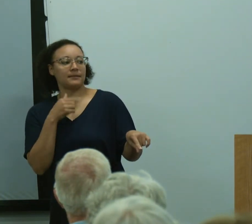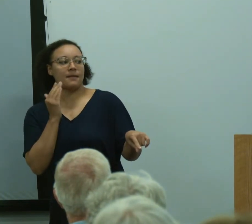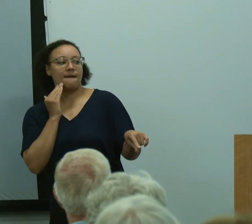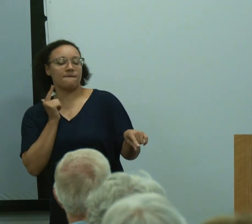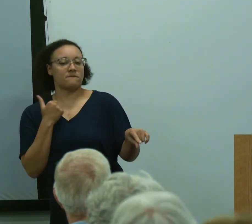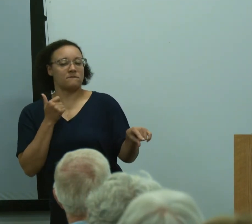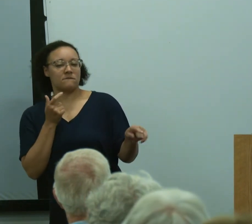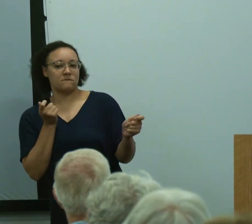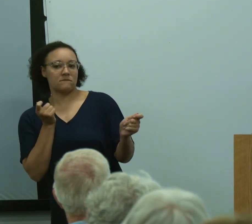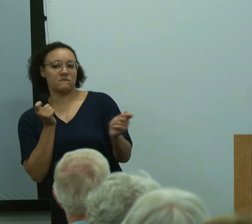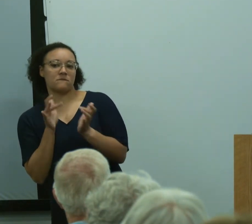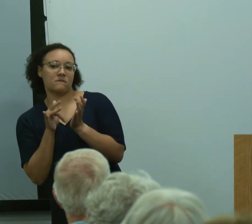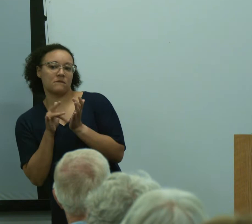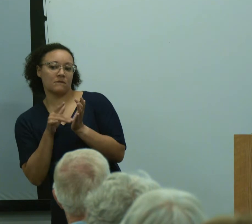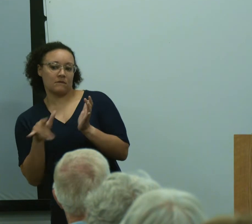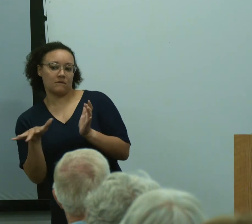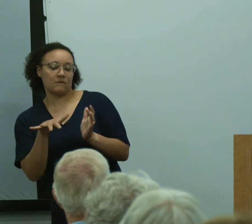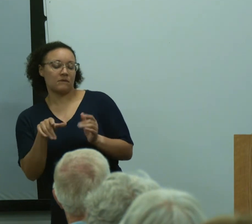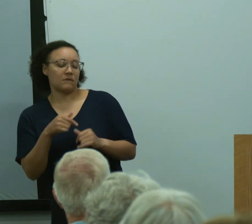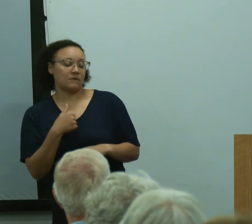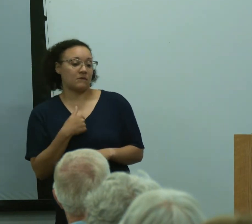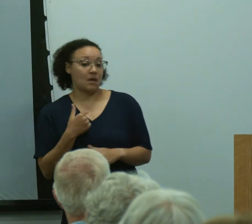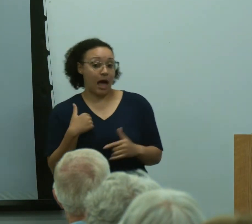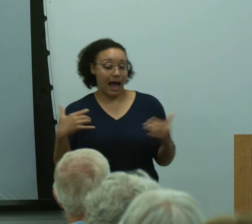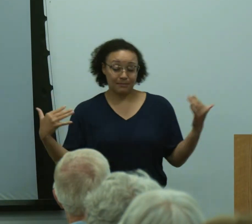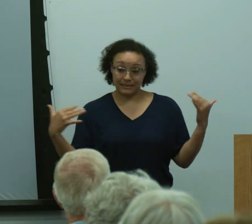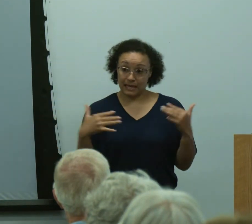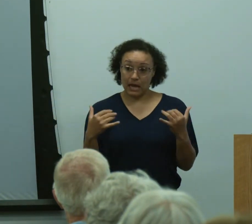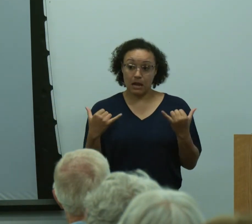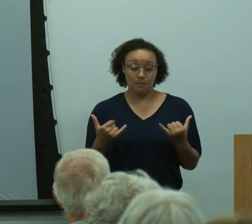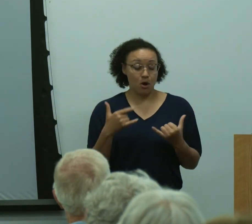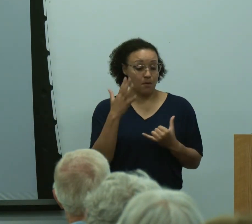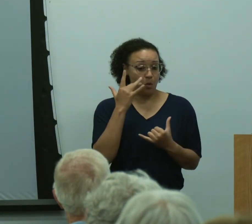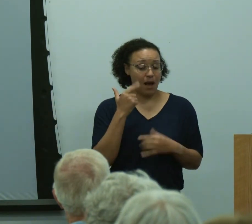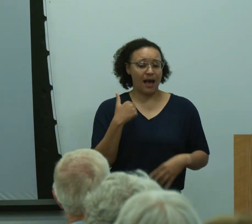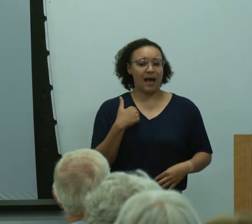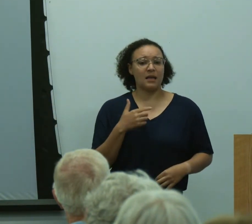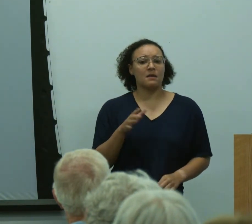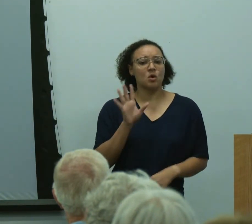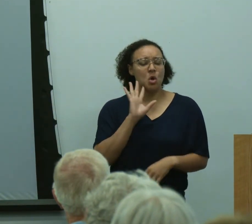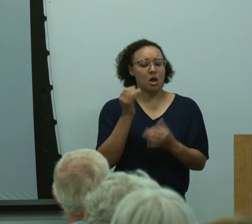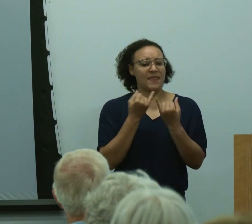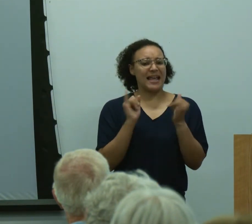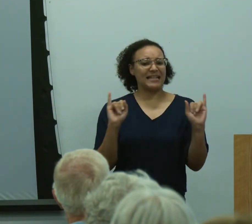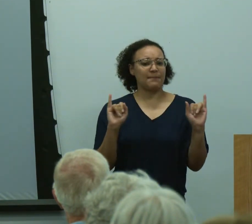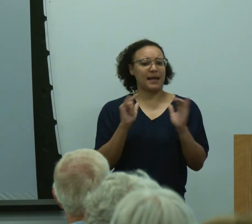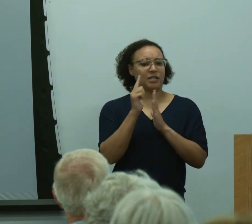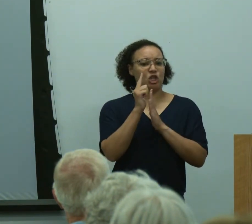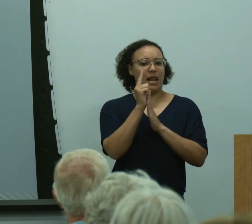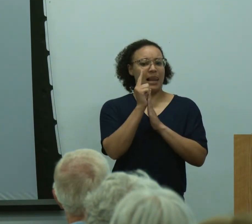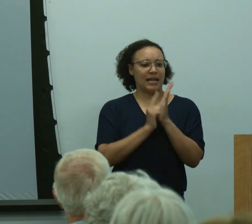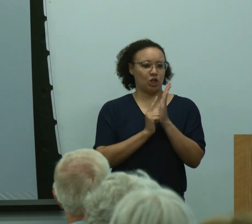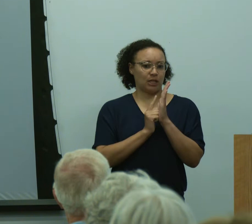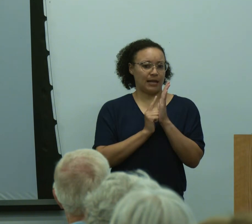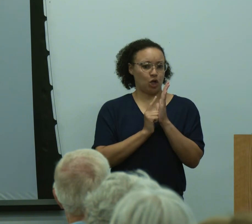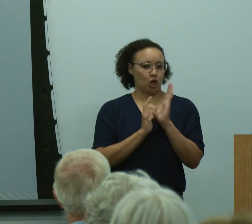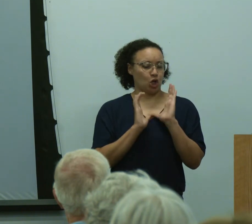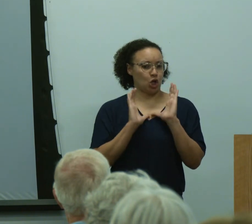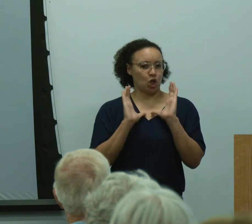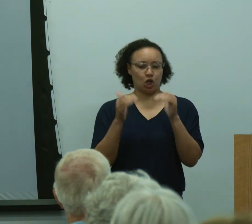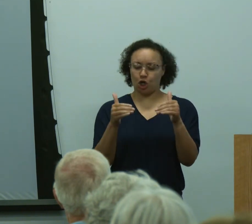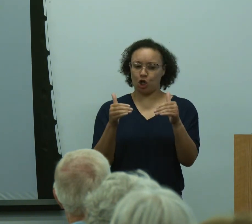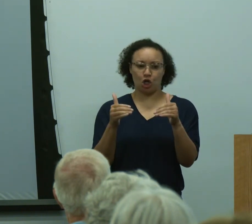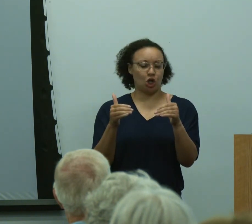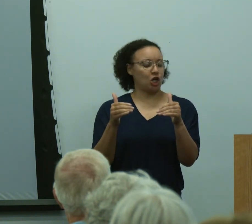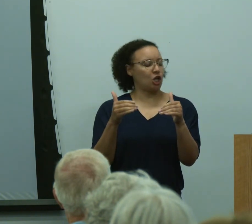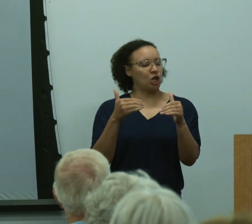what's scary to me right now is what's called the Independent Legislature. And that's what the